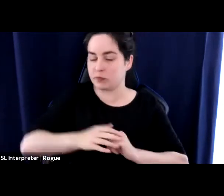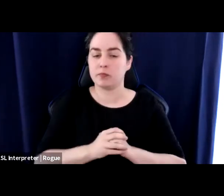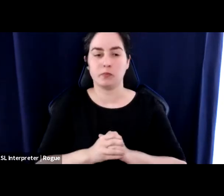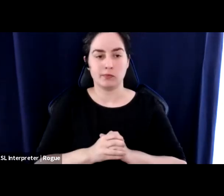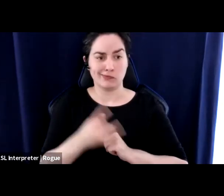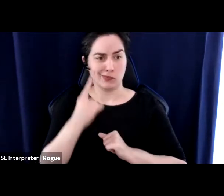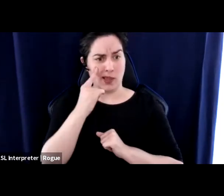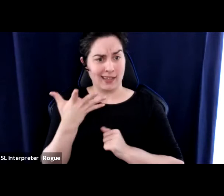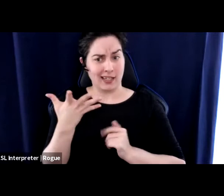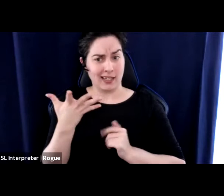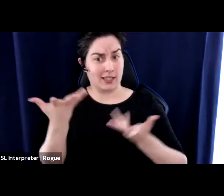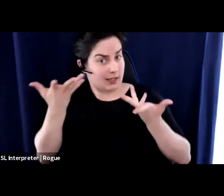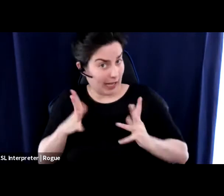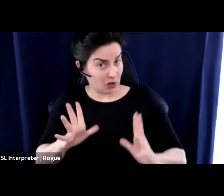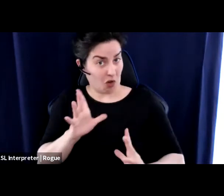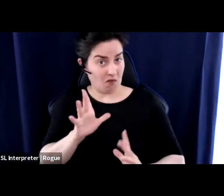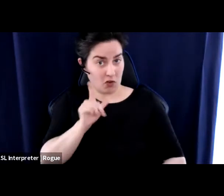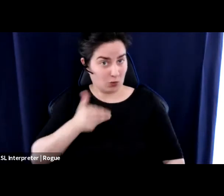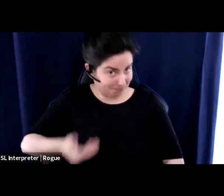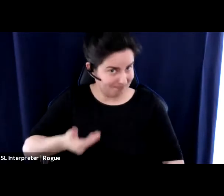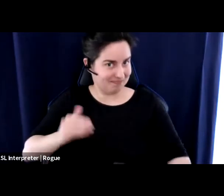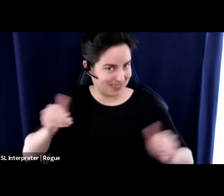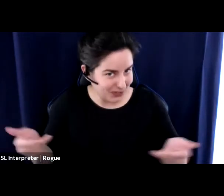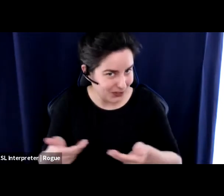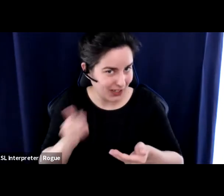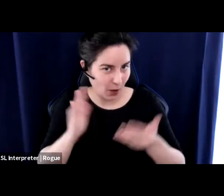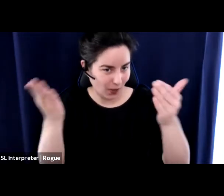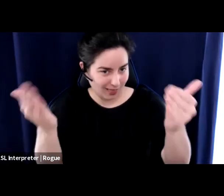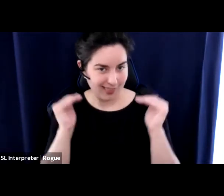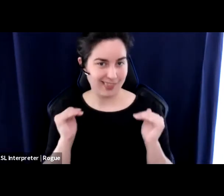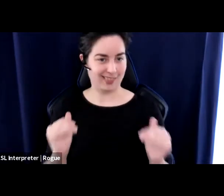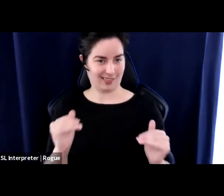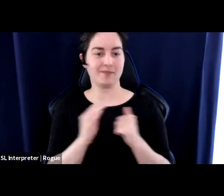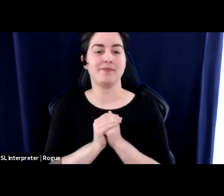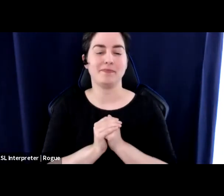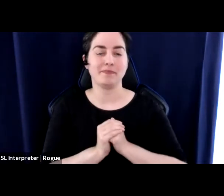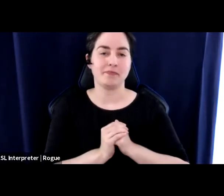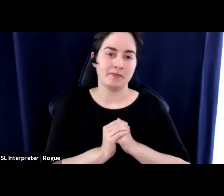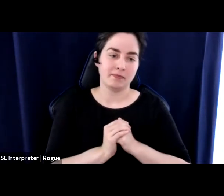that's all I'll say for my introduction, and I'm going to move to the next slide.